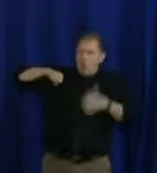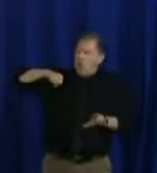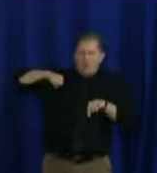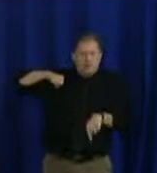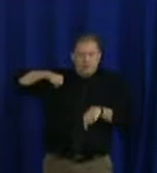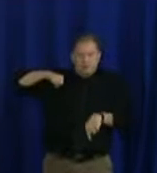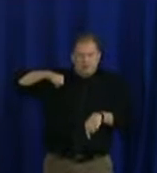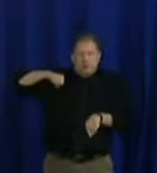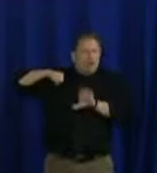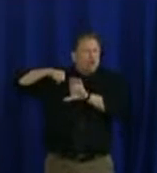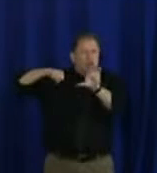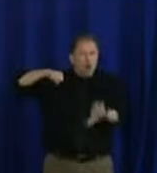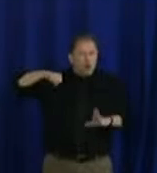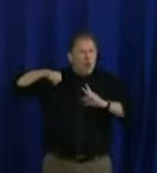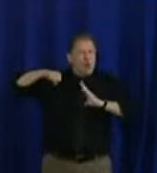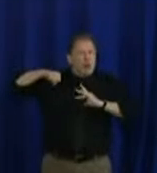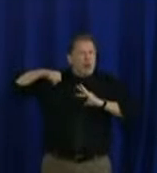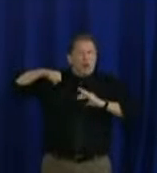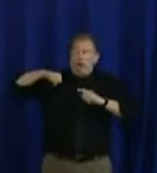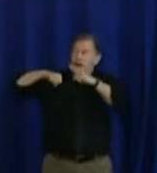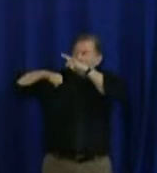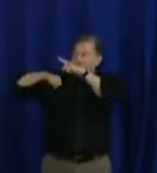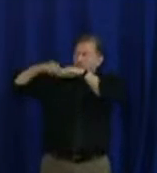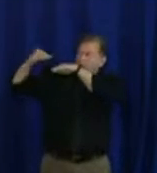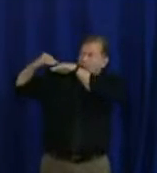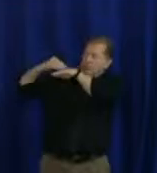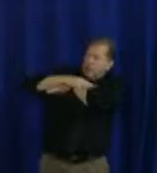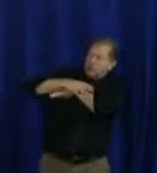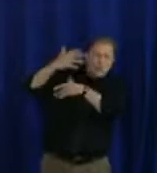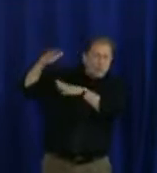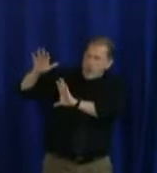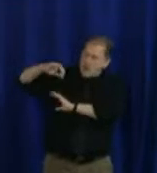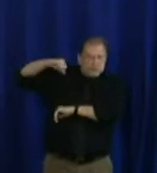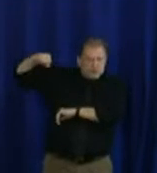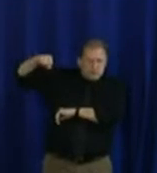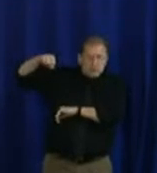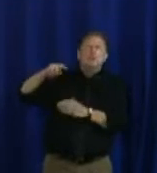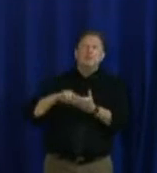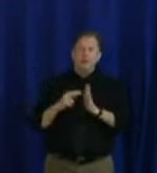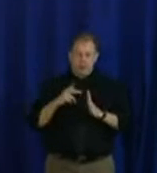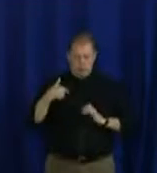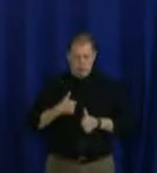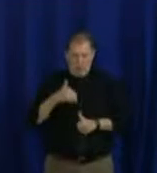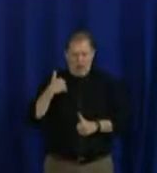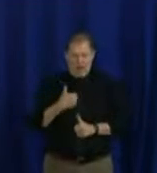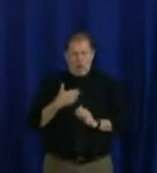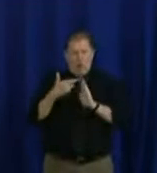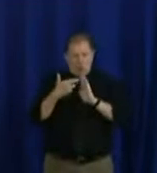to see that here in Chicago if we can continue to do the things that have gotten us this far.